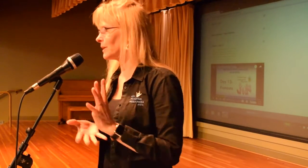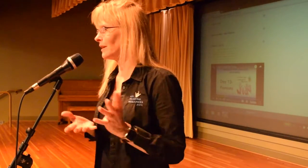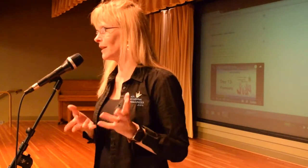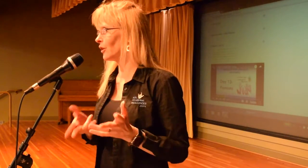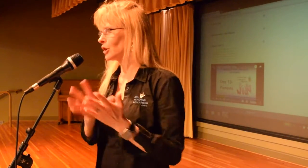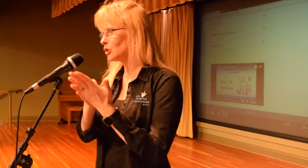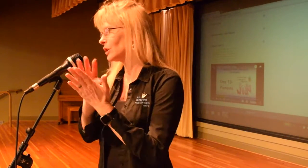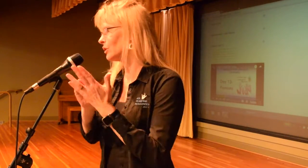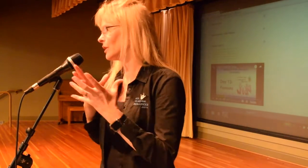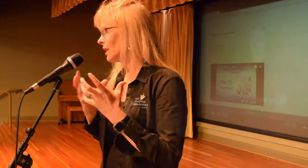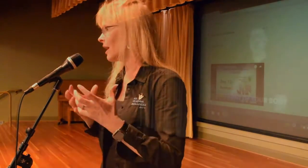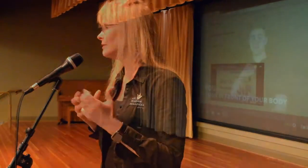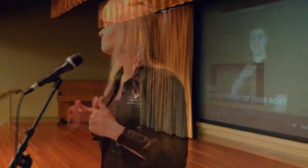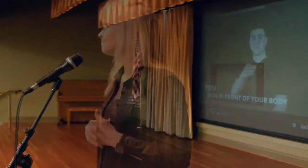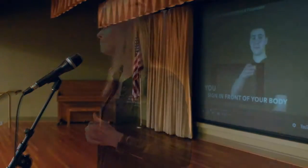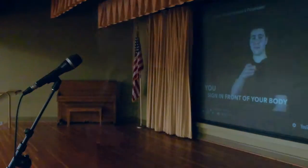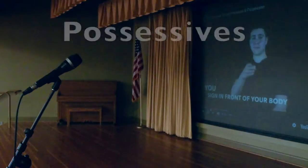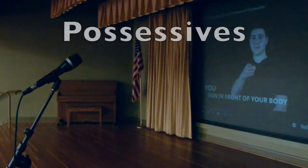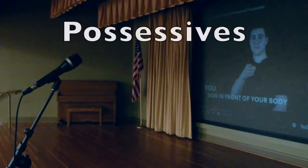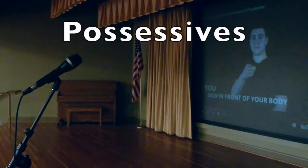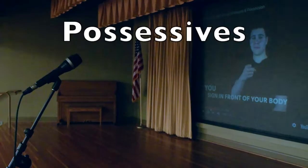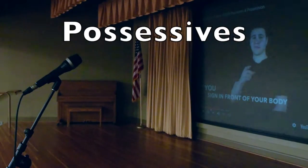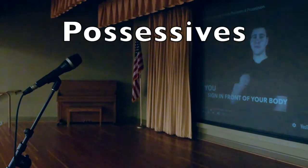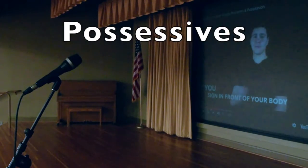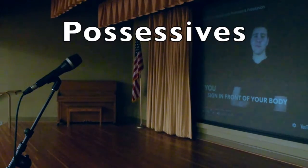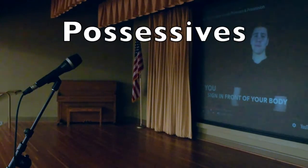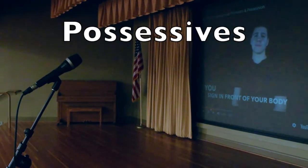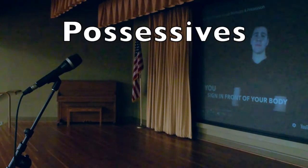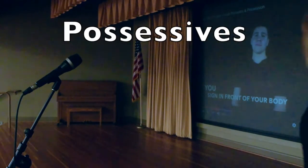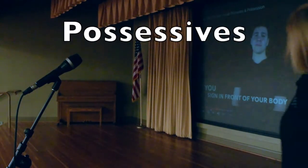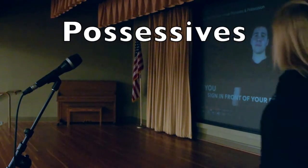interpreting there because you can learn a lot. That's easy.